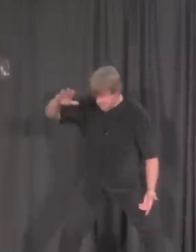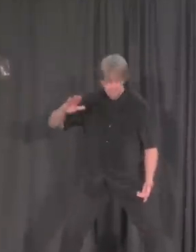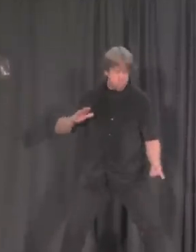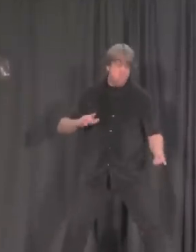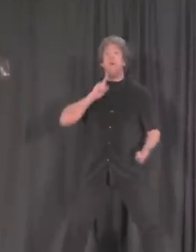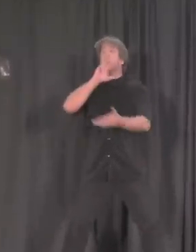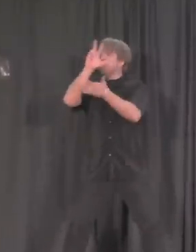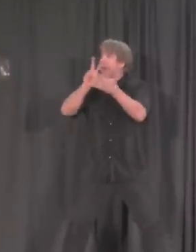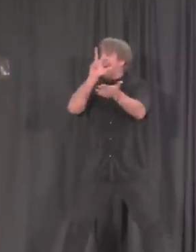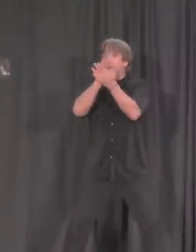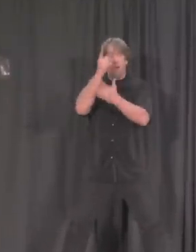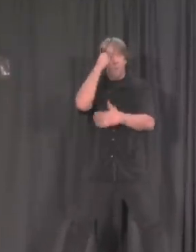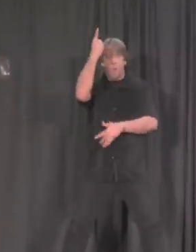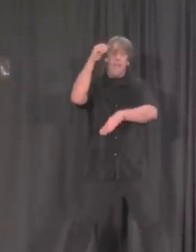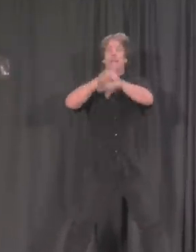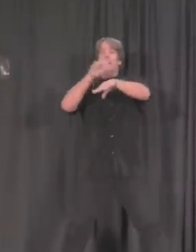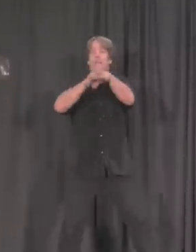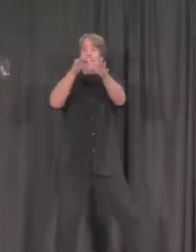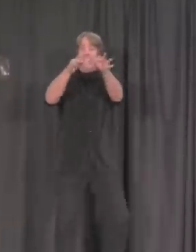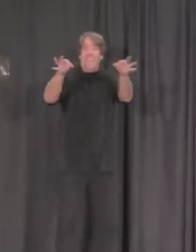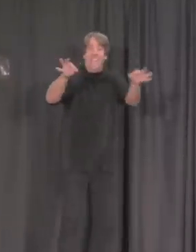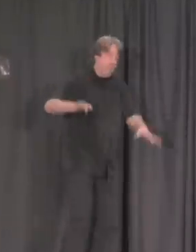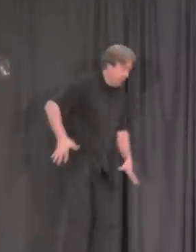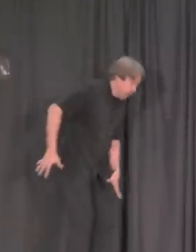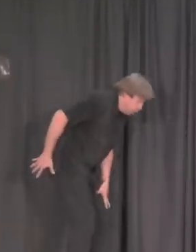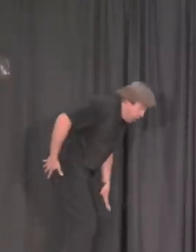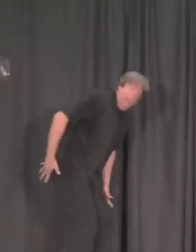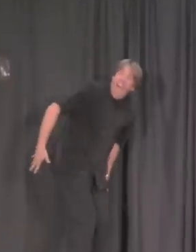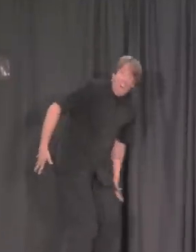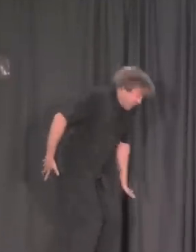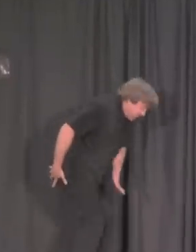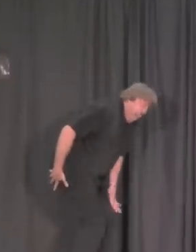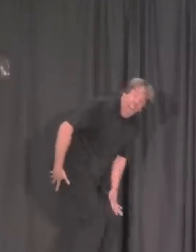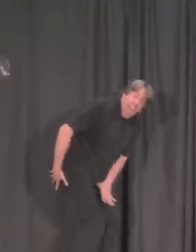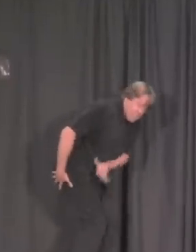I took 2 hours, 3 hours for one English